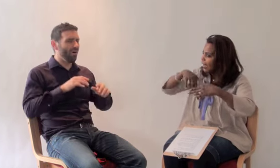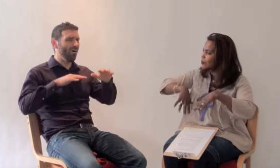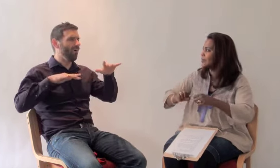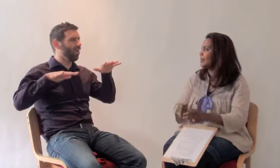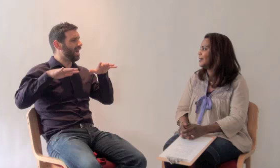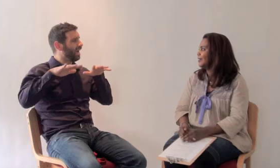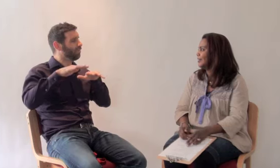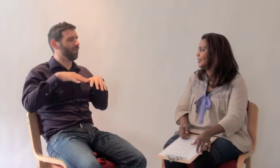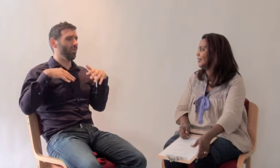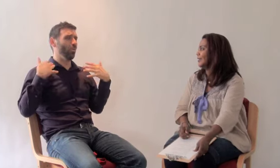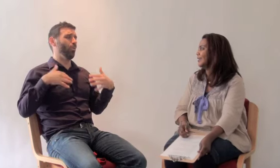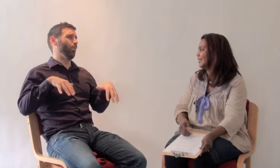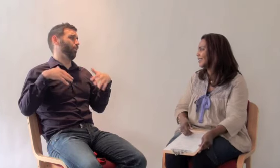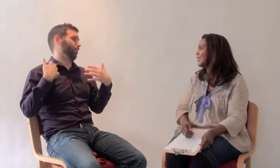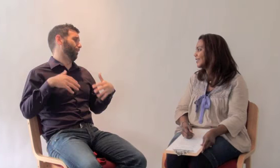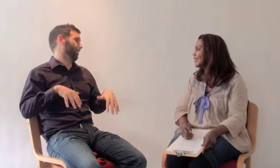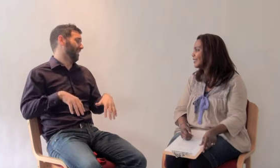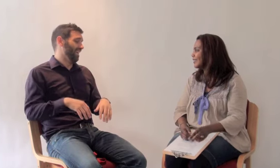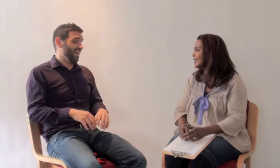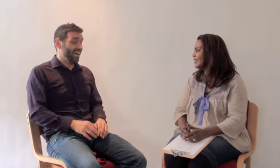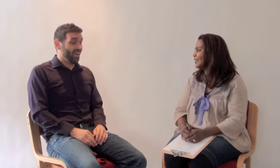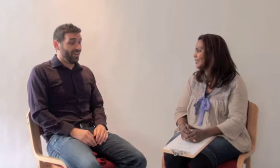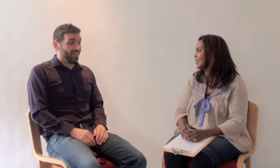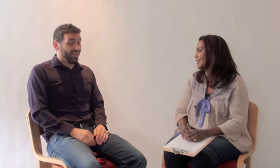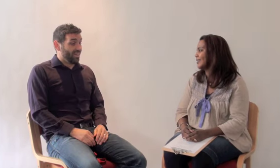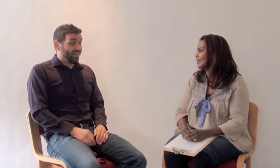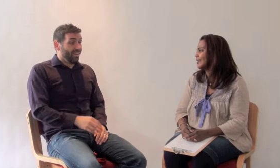What did you feel like being there? Oh, the atmosphere was unbelievable.